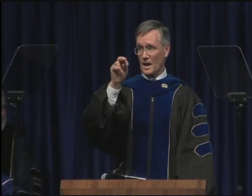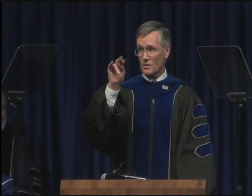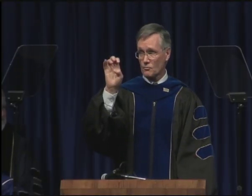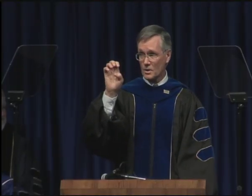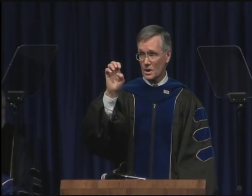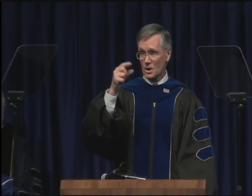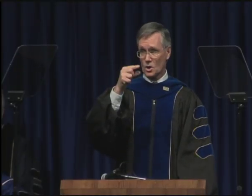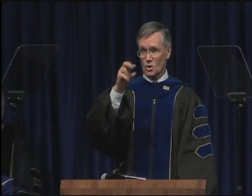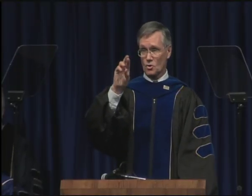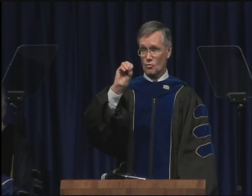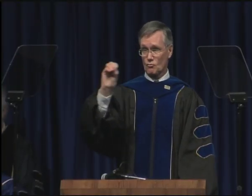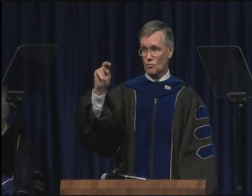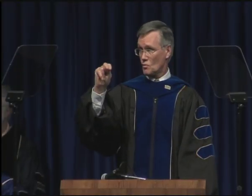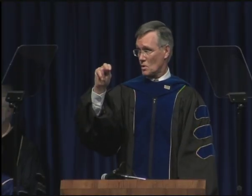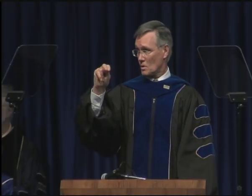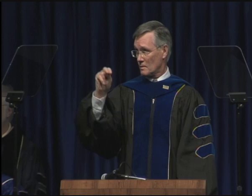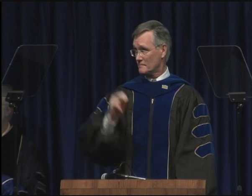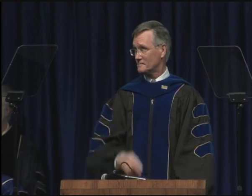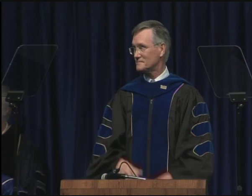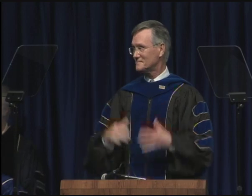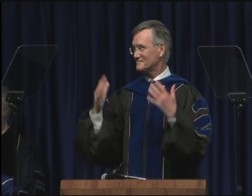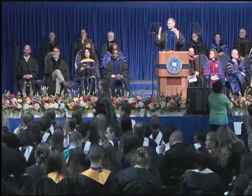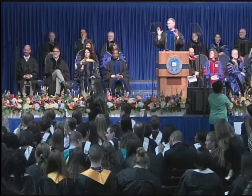Dr. Catherine Grun.